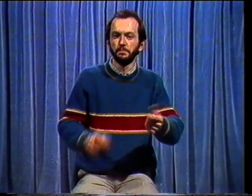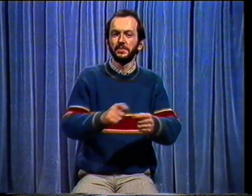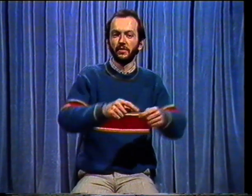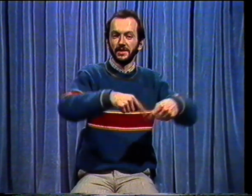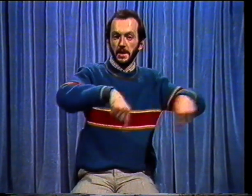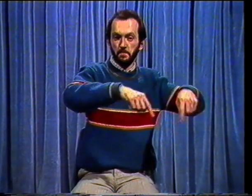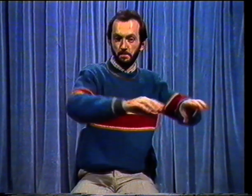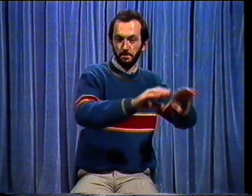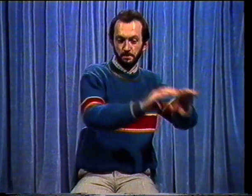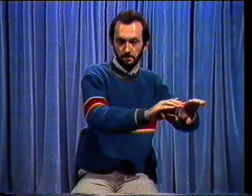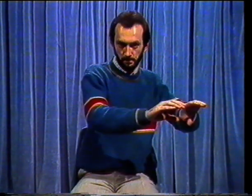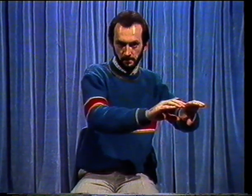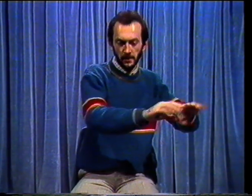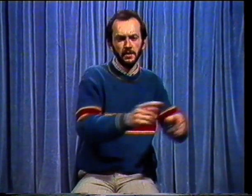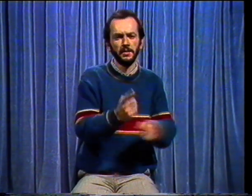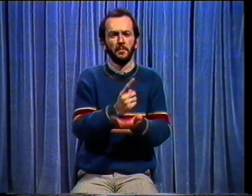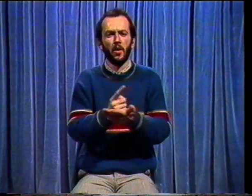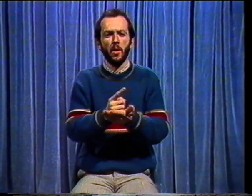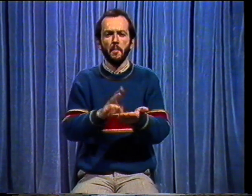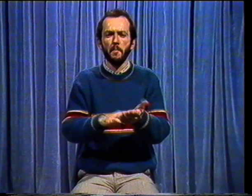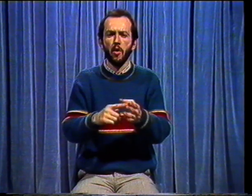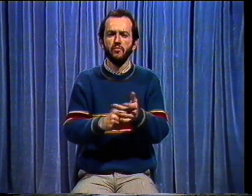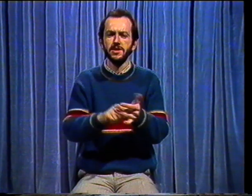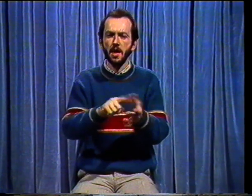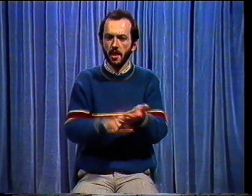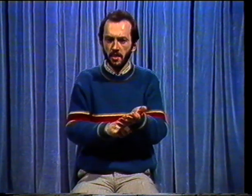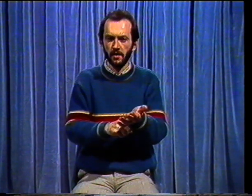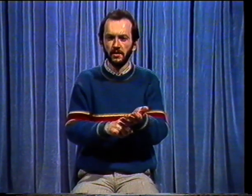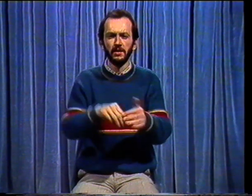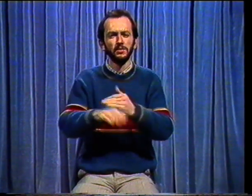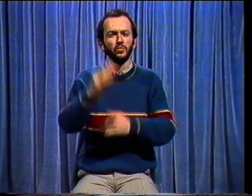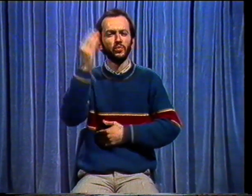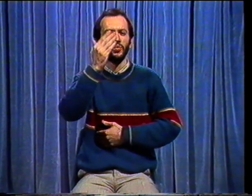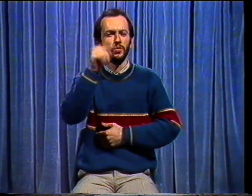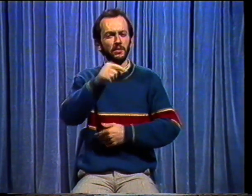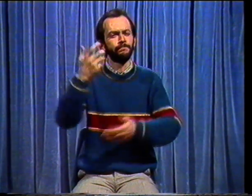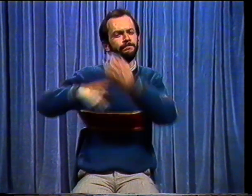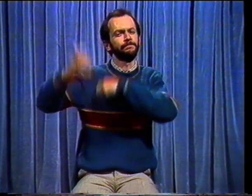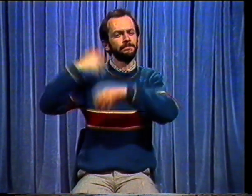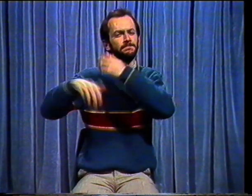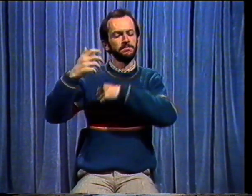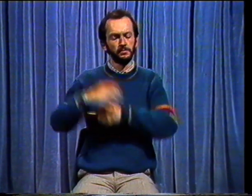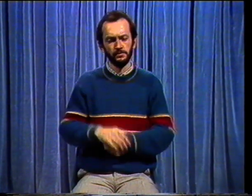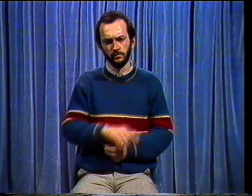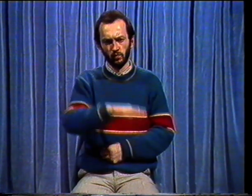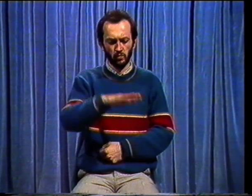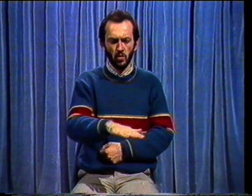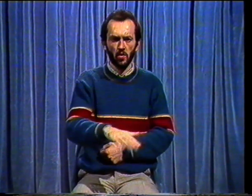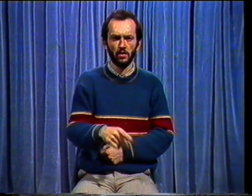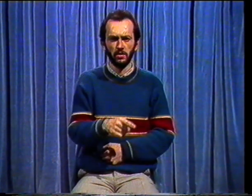Now you'll see in the next piece of tape, it's about Muriel in school, her school days, a long time ago when